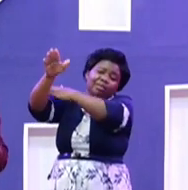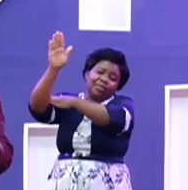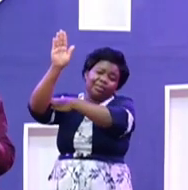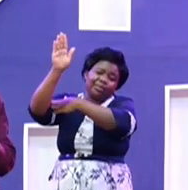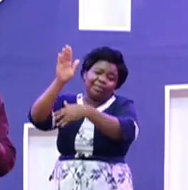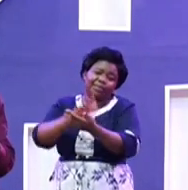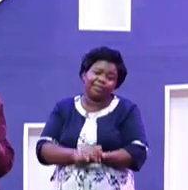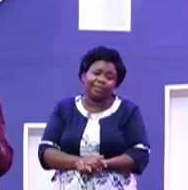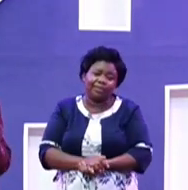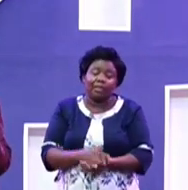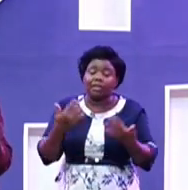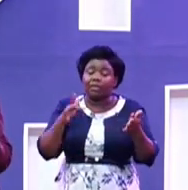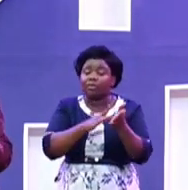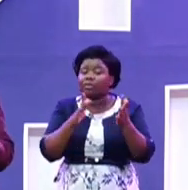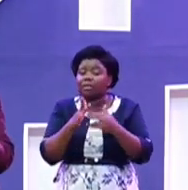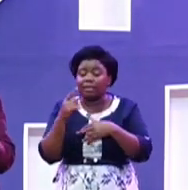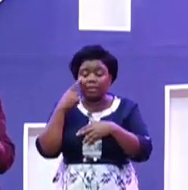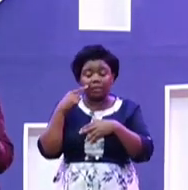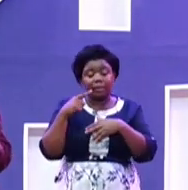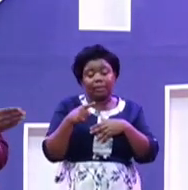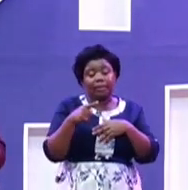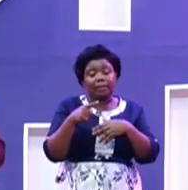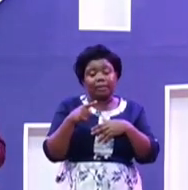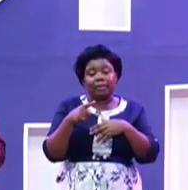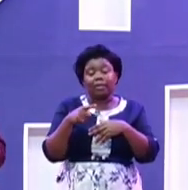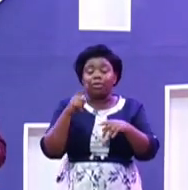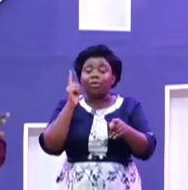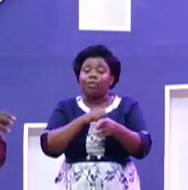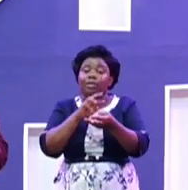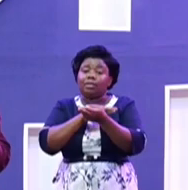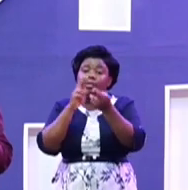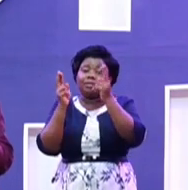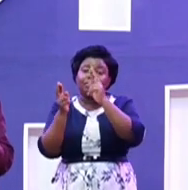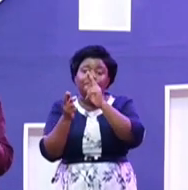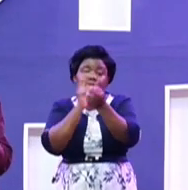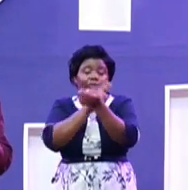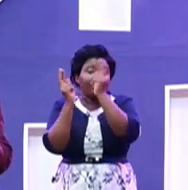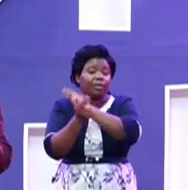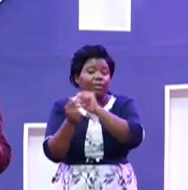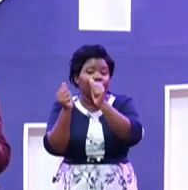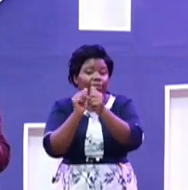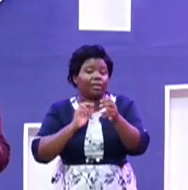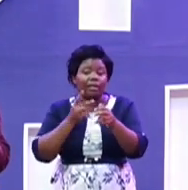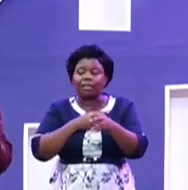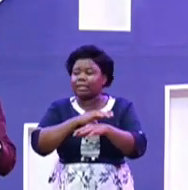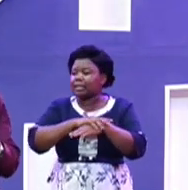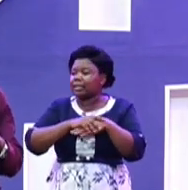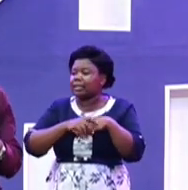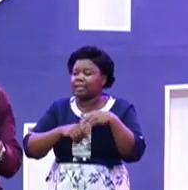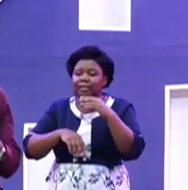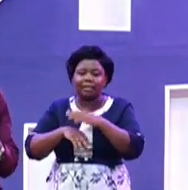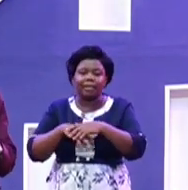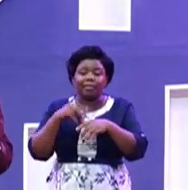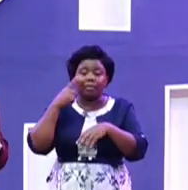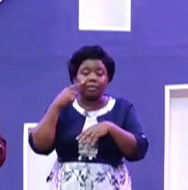Mukama kati ye Yesu atunula bw'aba akolagana naffe tatunuulira bino nga ffe ab'amaaso ffe